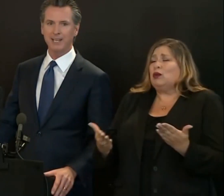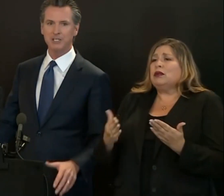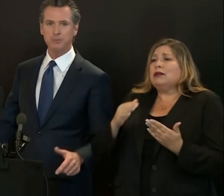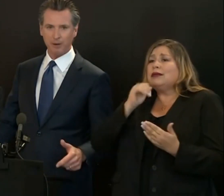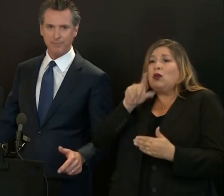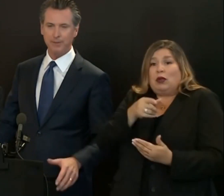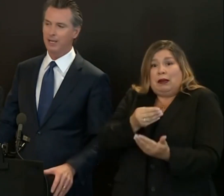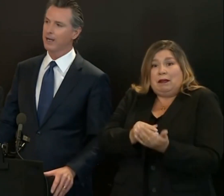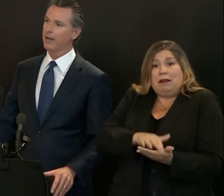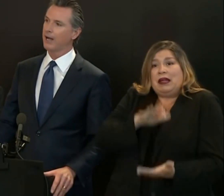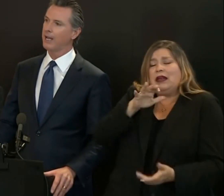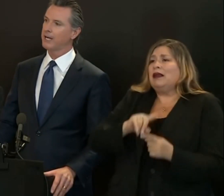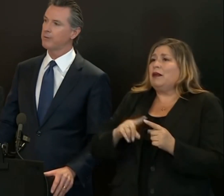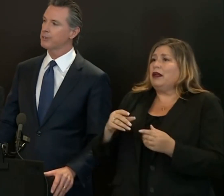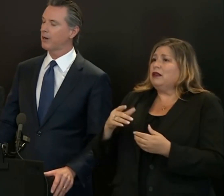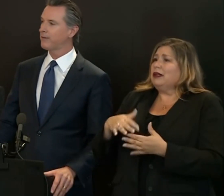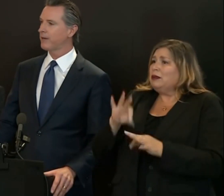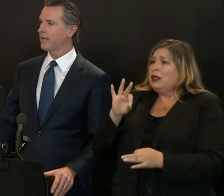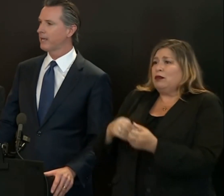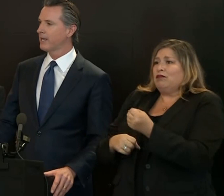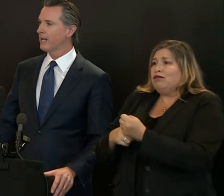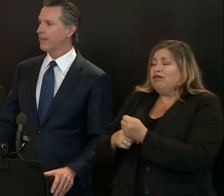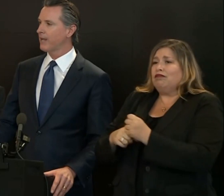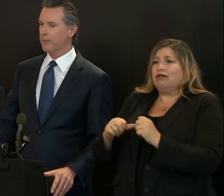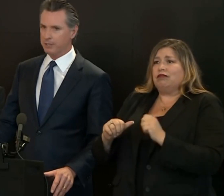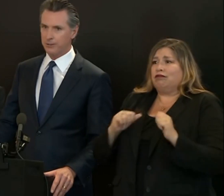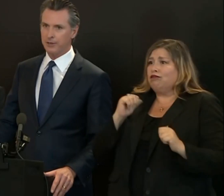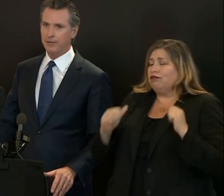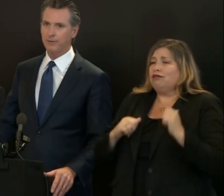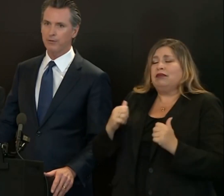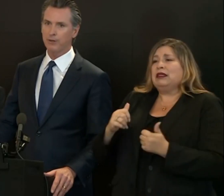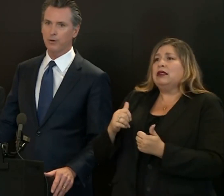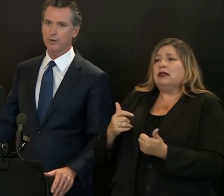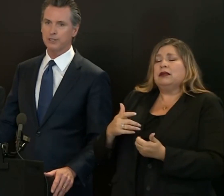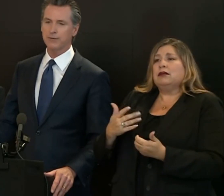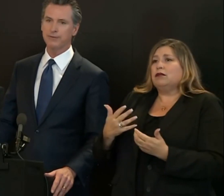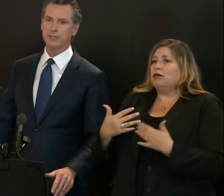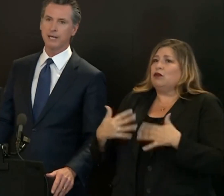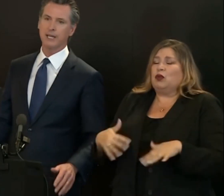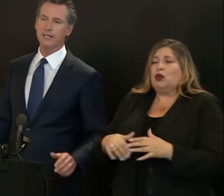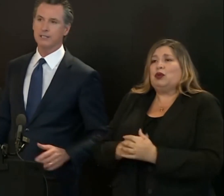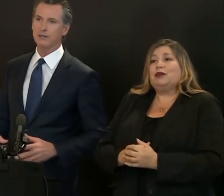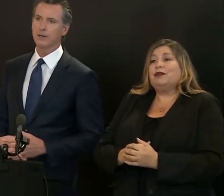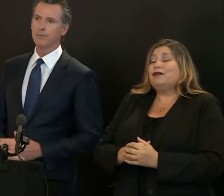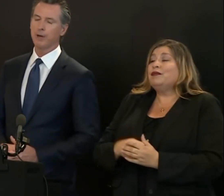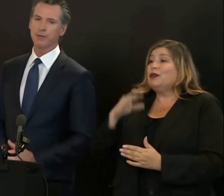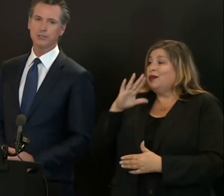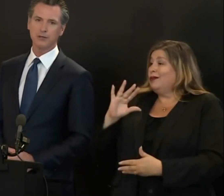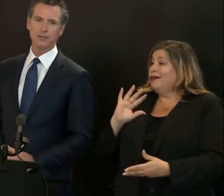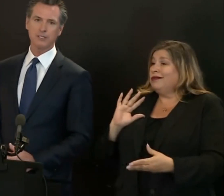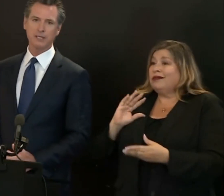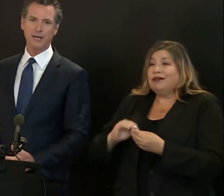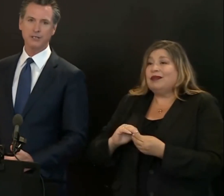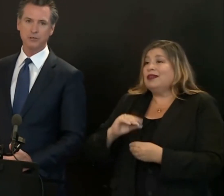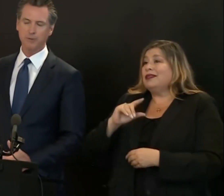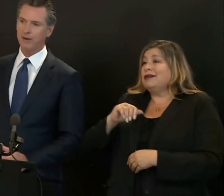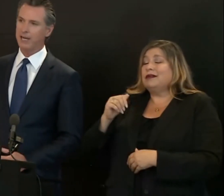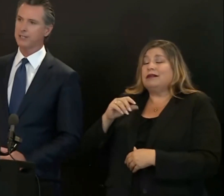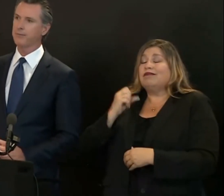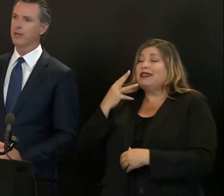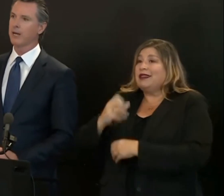financially, but in spirit and in resolve. I had the opportunity over the course of decades in public service as a